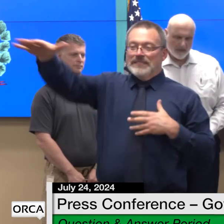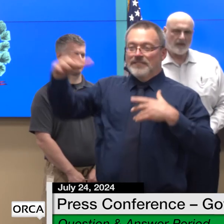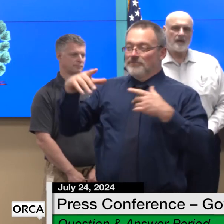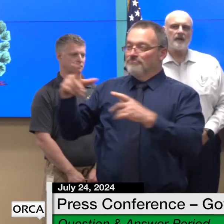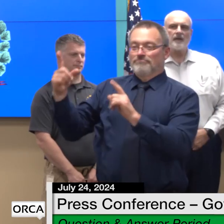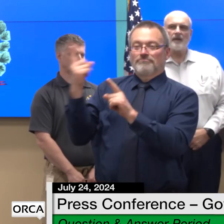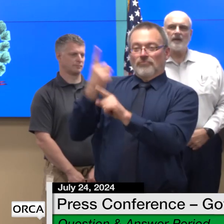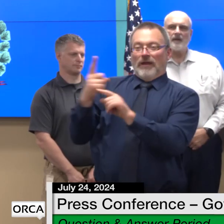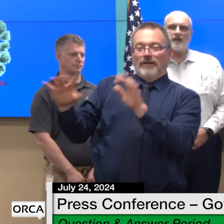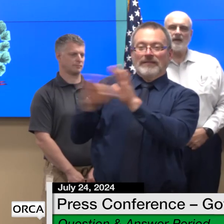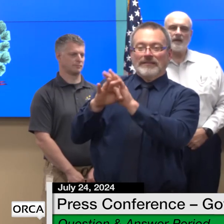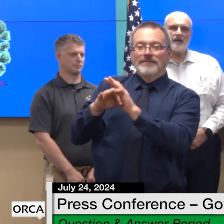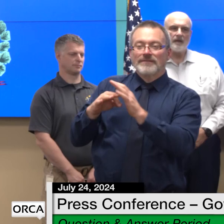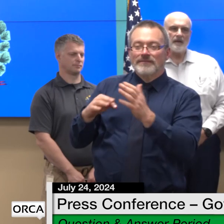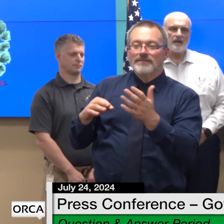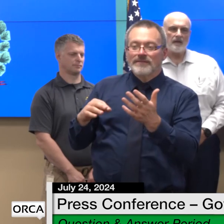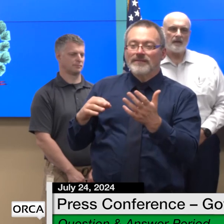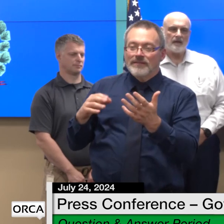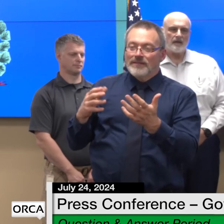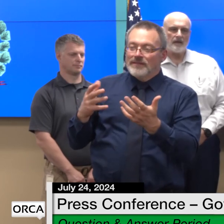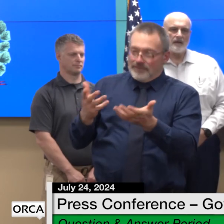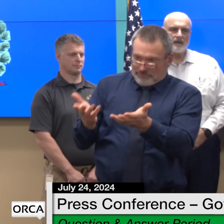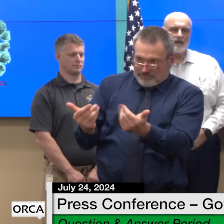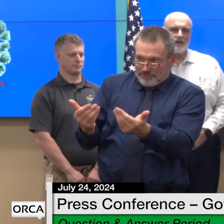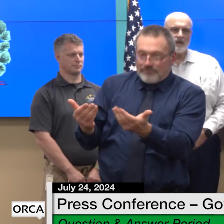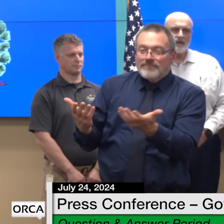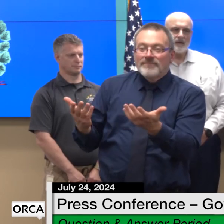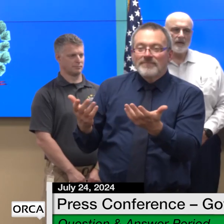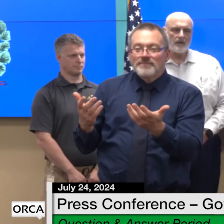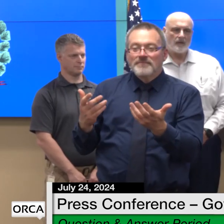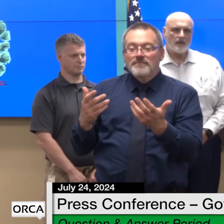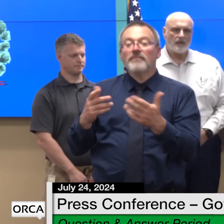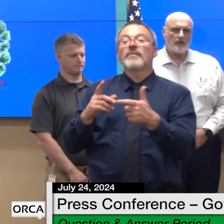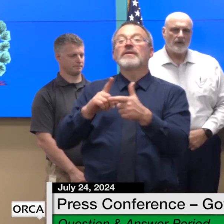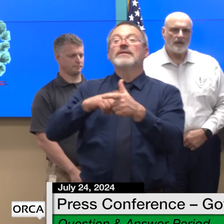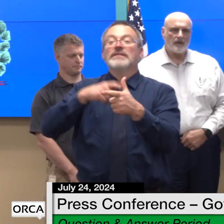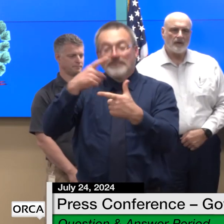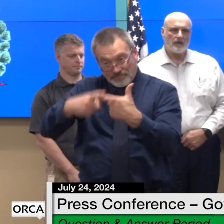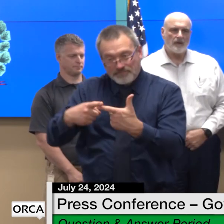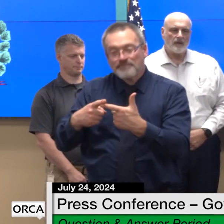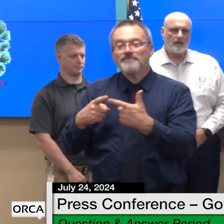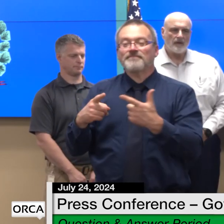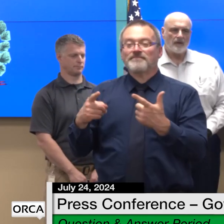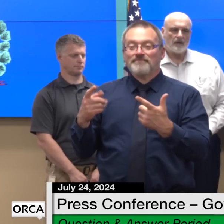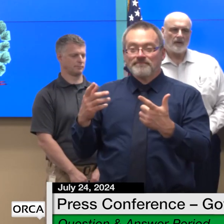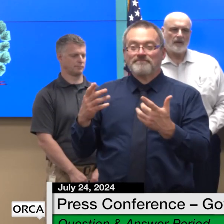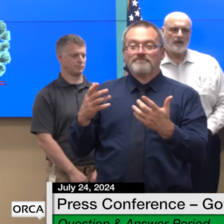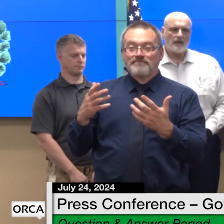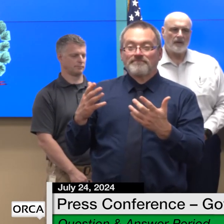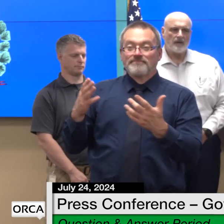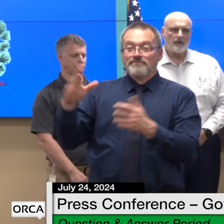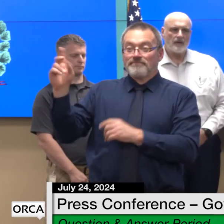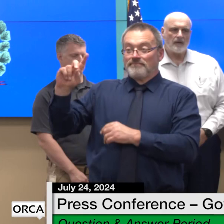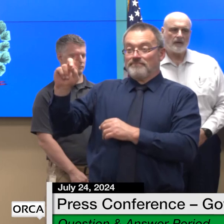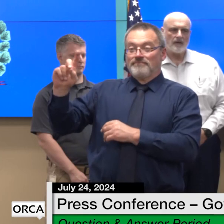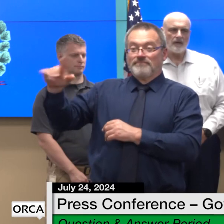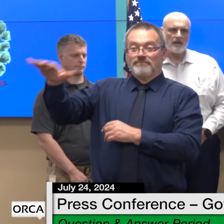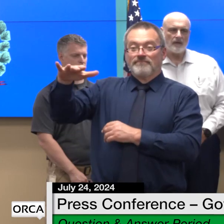time. And at that point, we'll see. Democrats aren't going to be able to elect